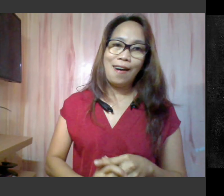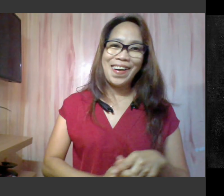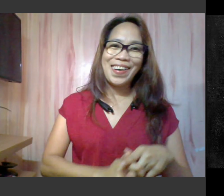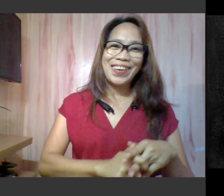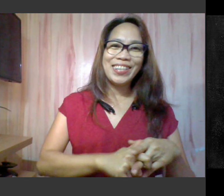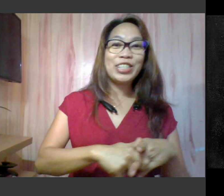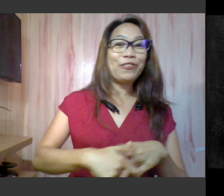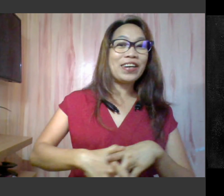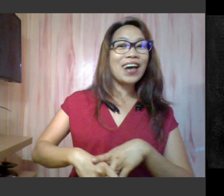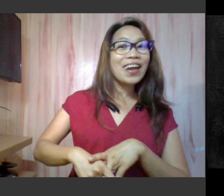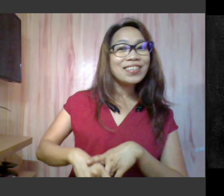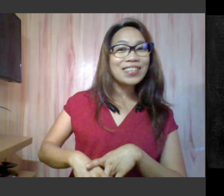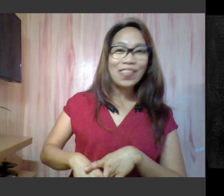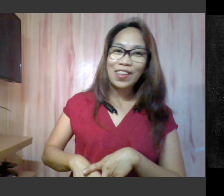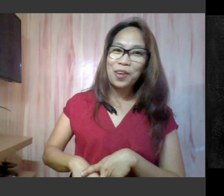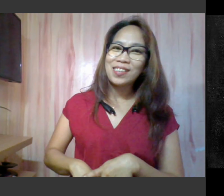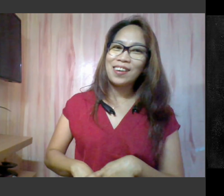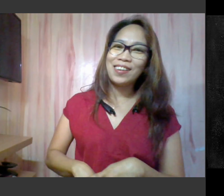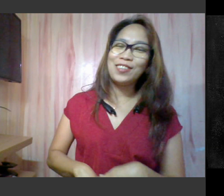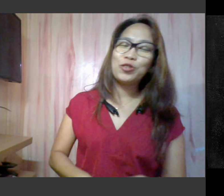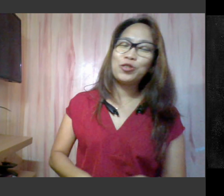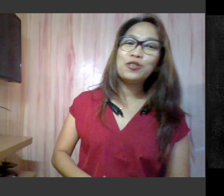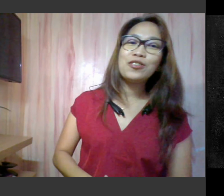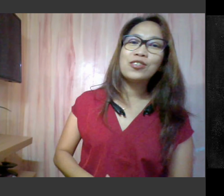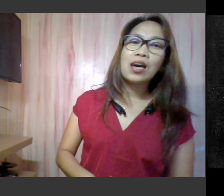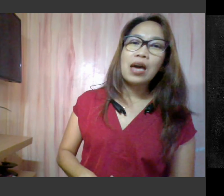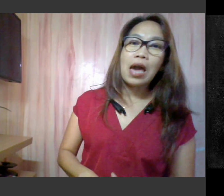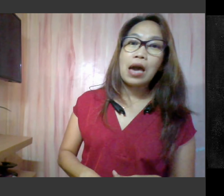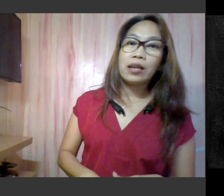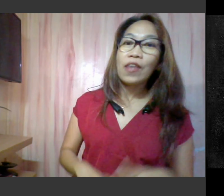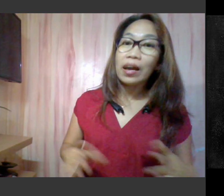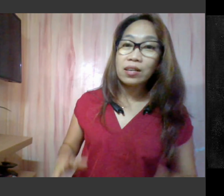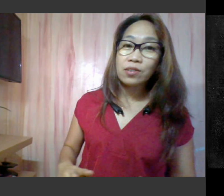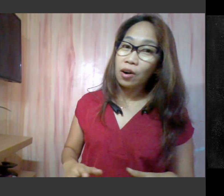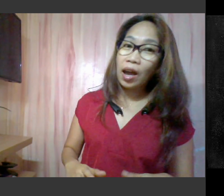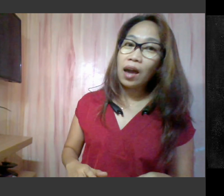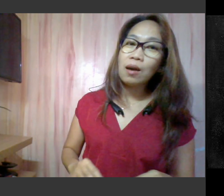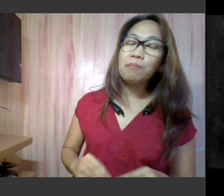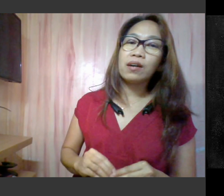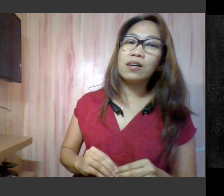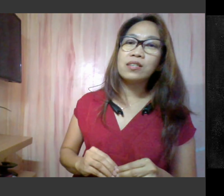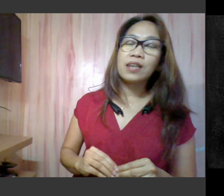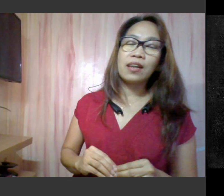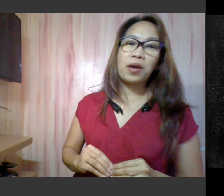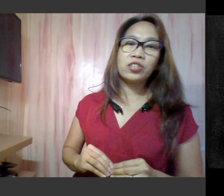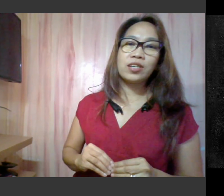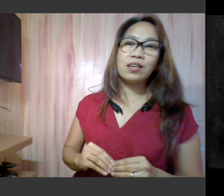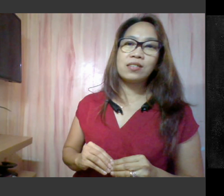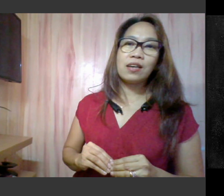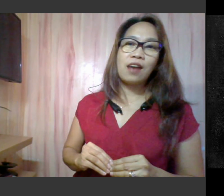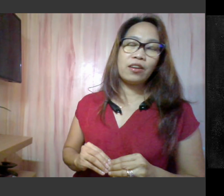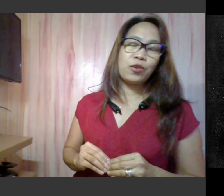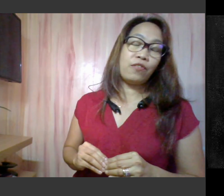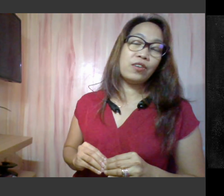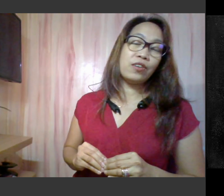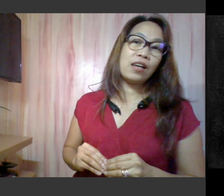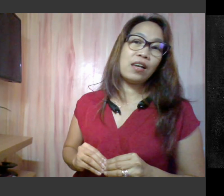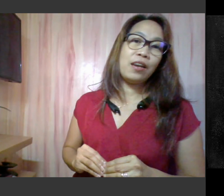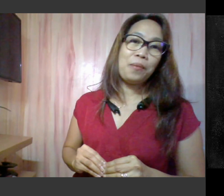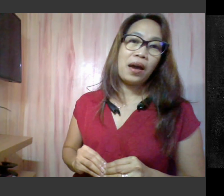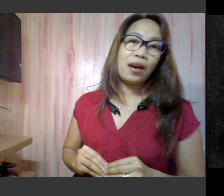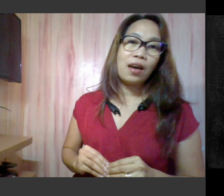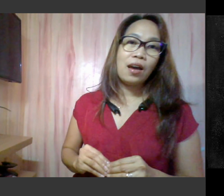using different signs than the ones I introduced, and that is okay because sign language is not